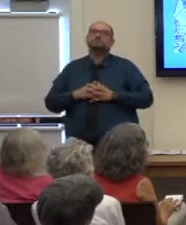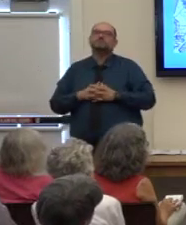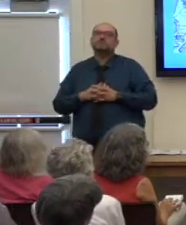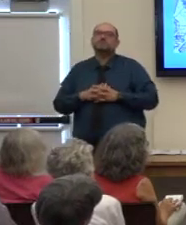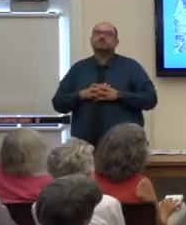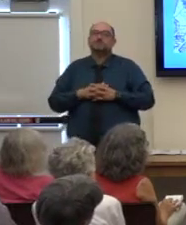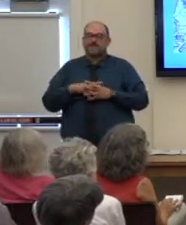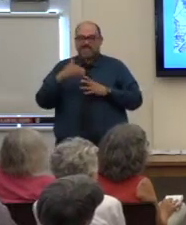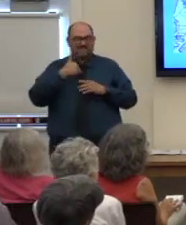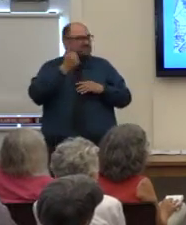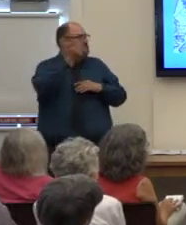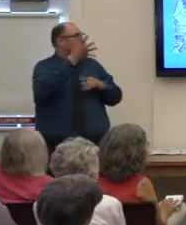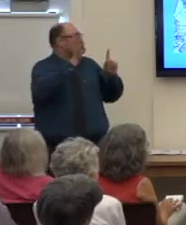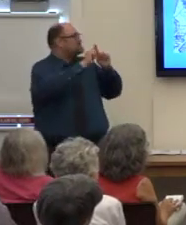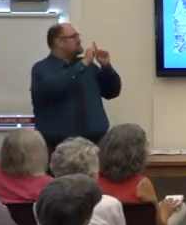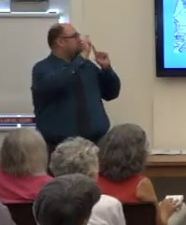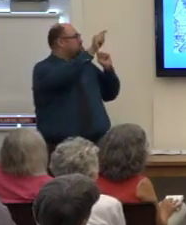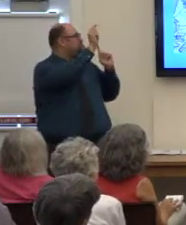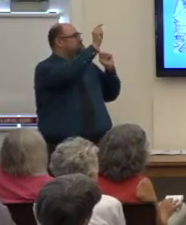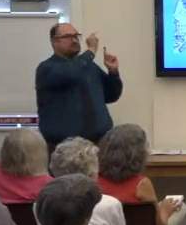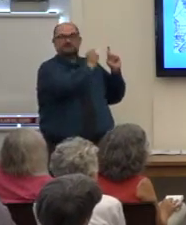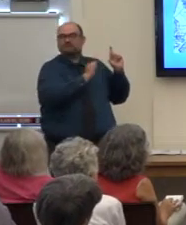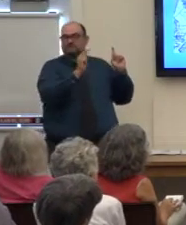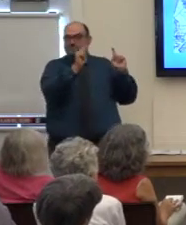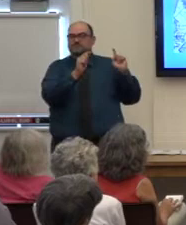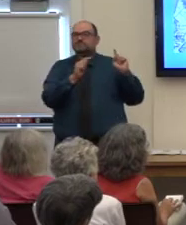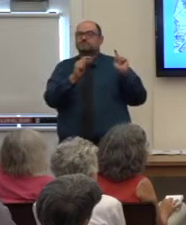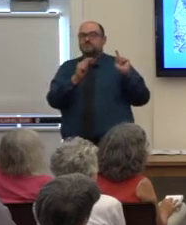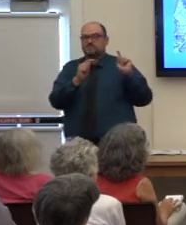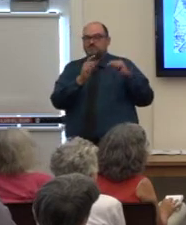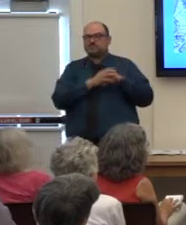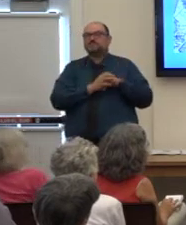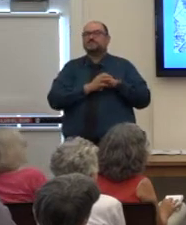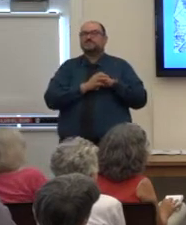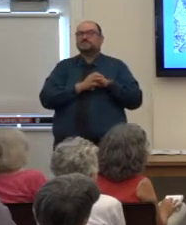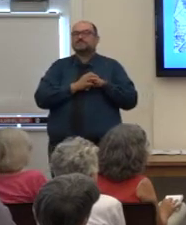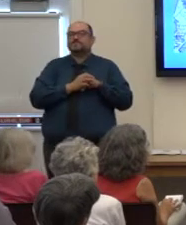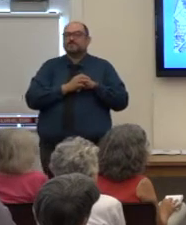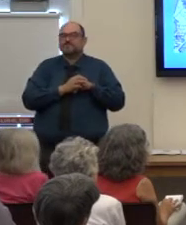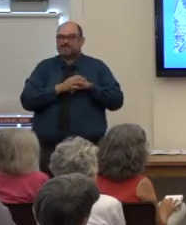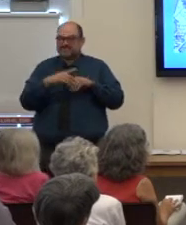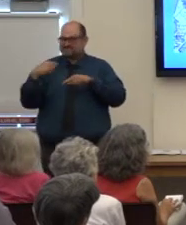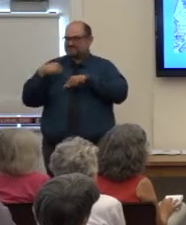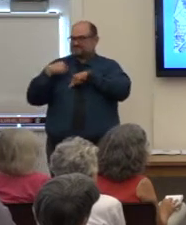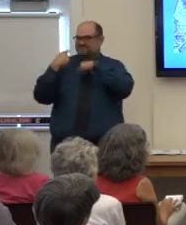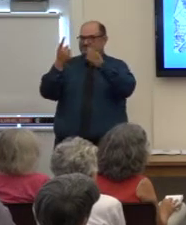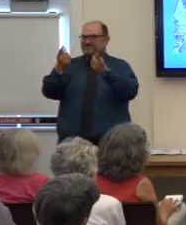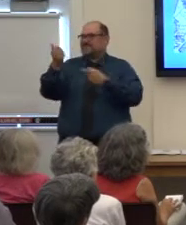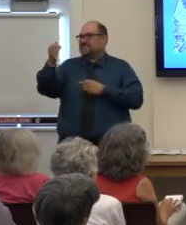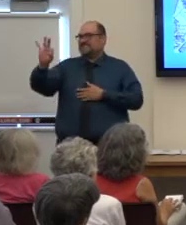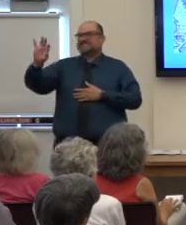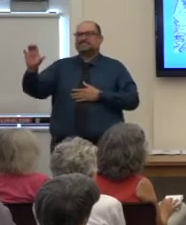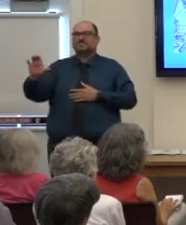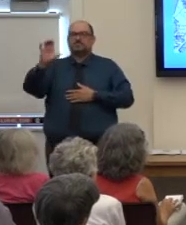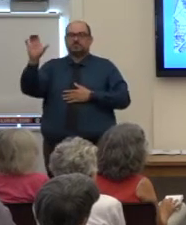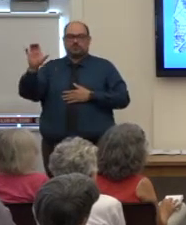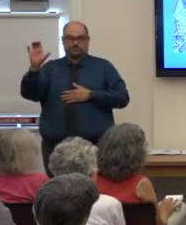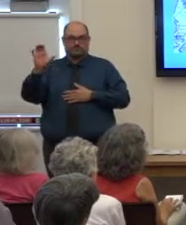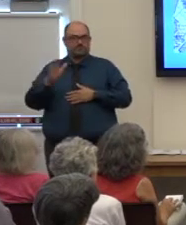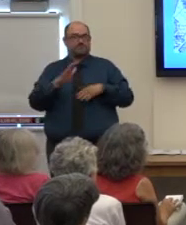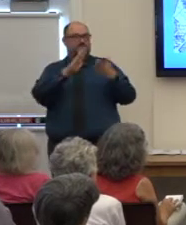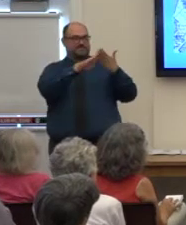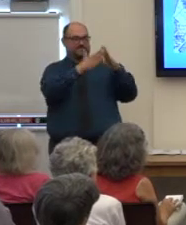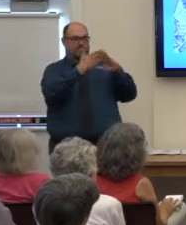Eventually, in the late 19th century, the town hall was moved to where we all know it stands today, as was the